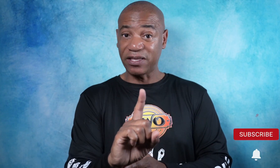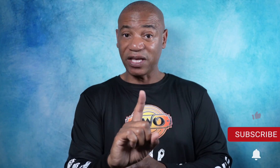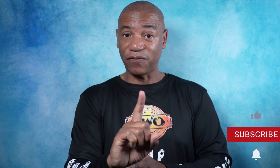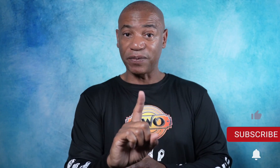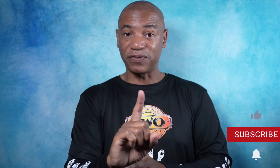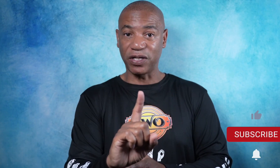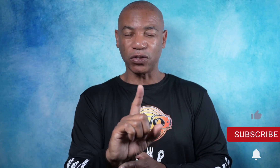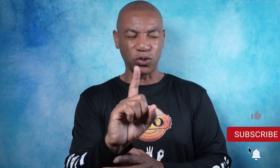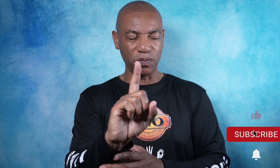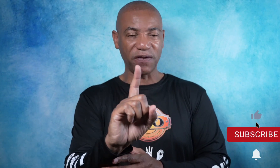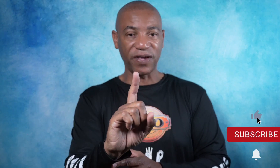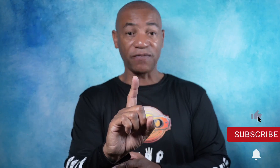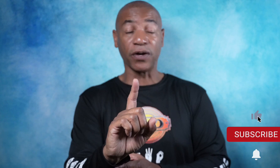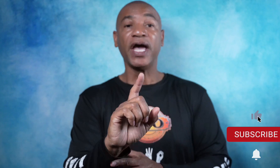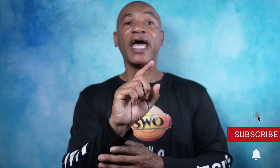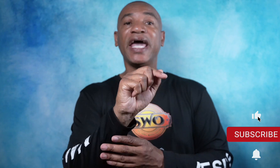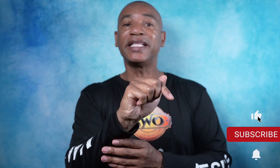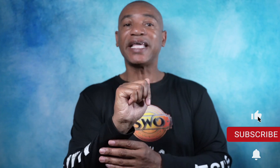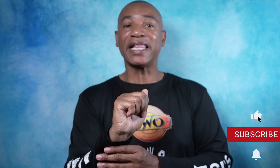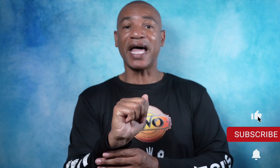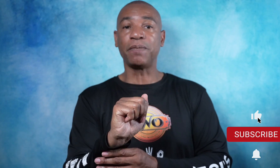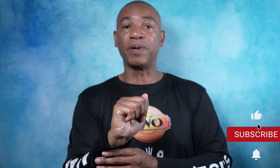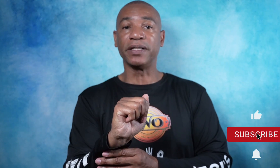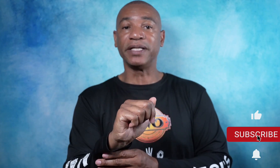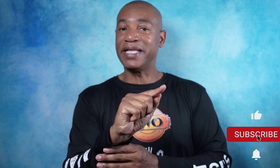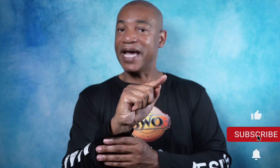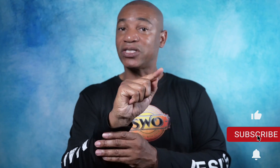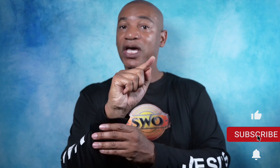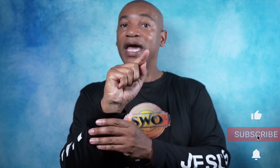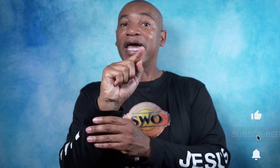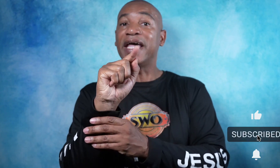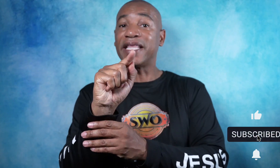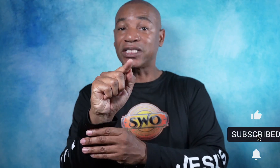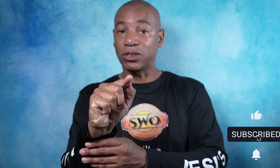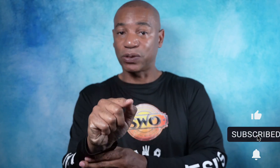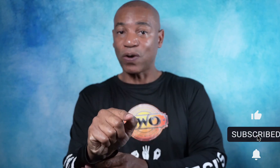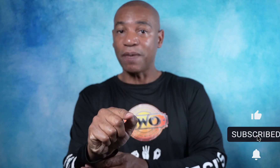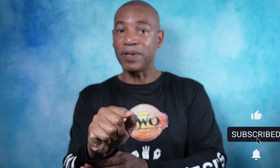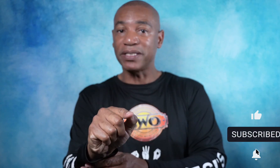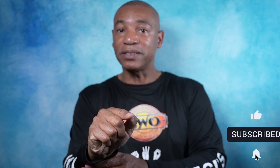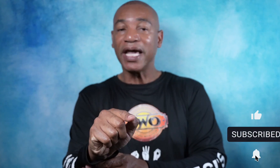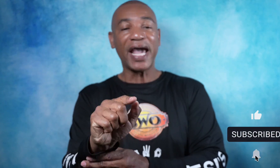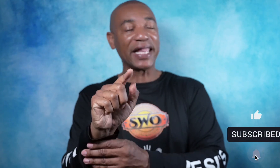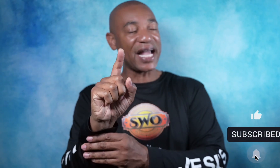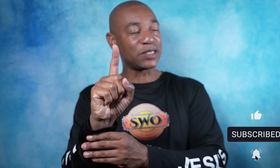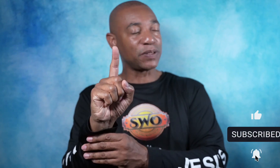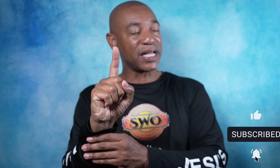anything from this video, do me a favor, hit that like button. Next, hit that subscribe button. And last but not